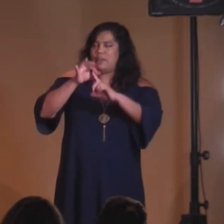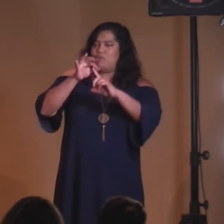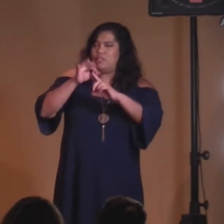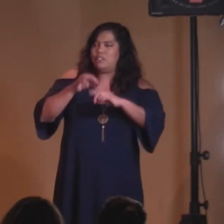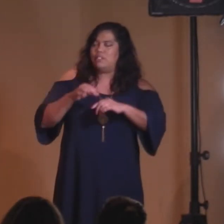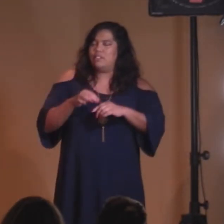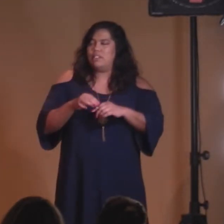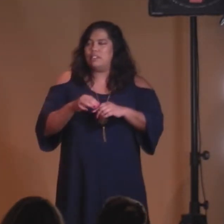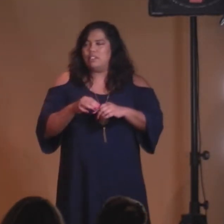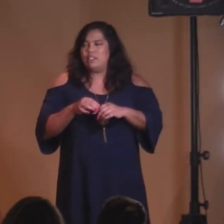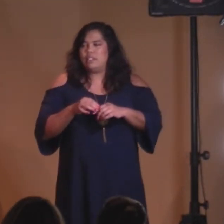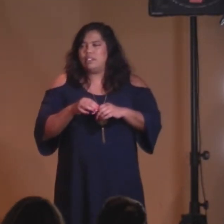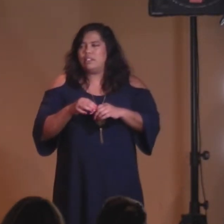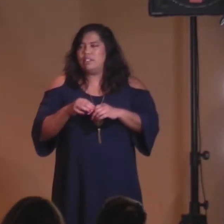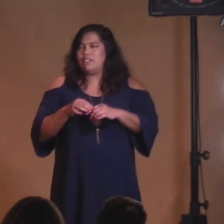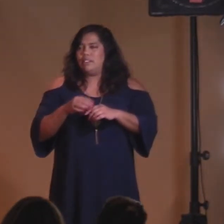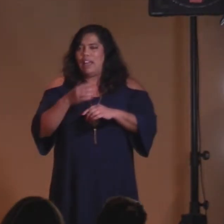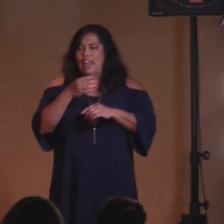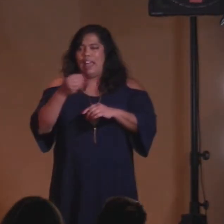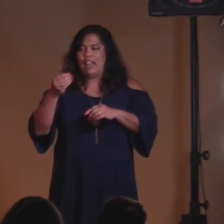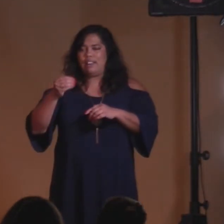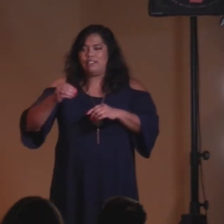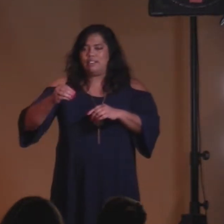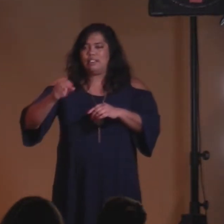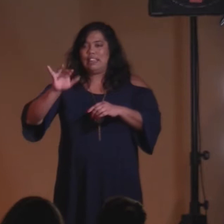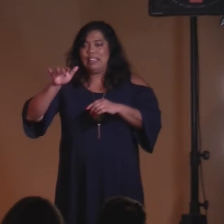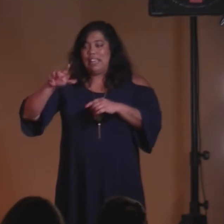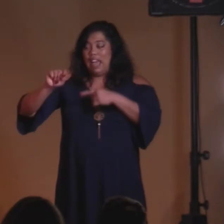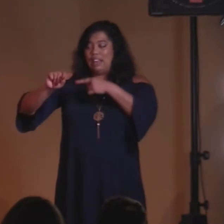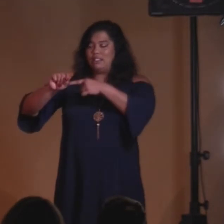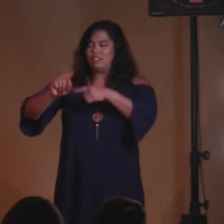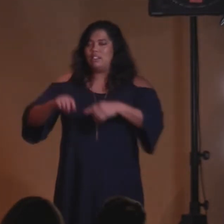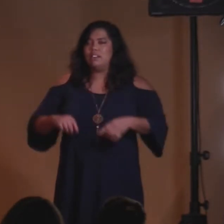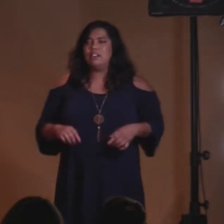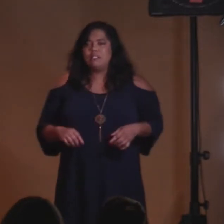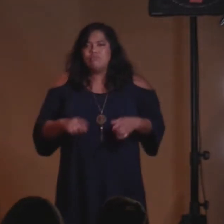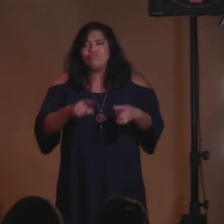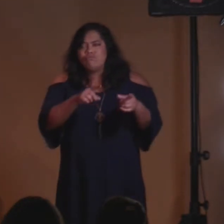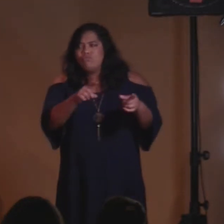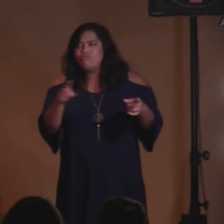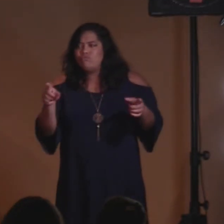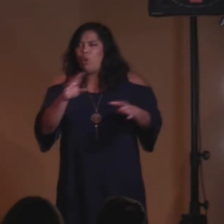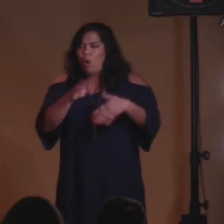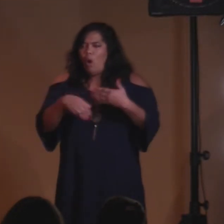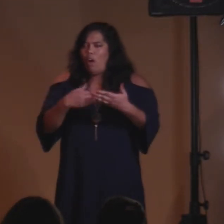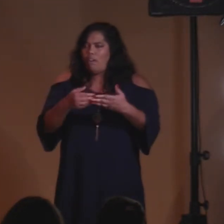And yet, so all of us have some degree of cooking skill,